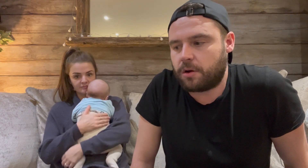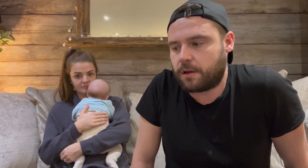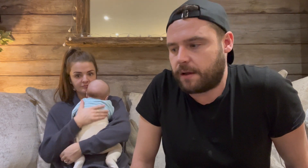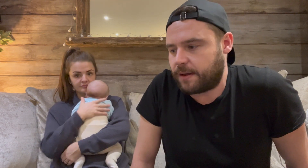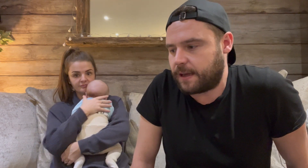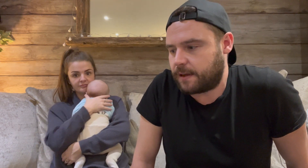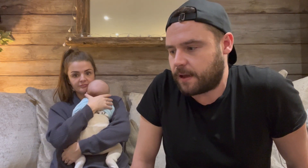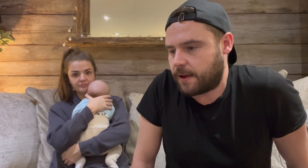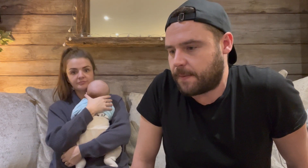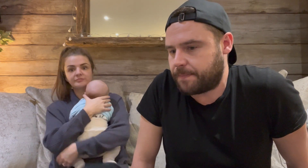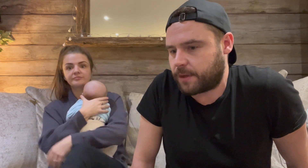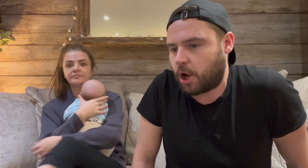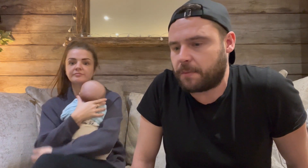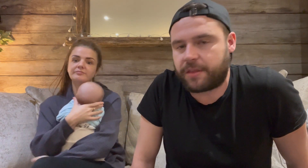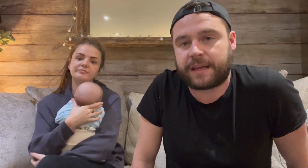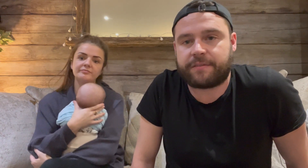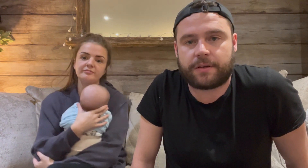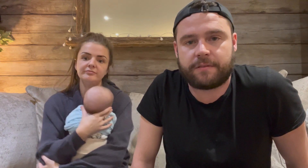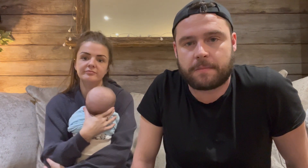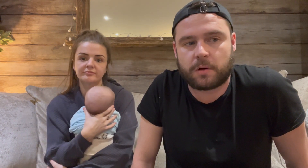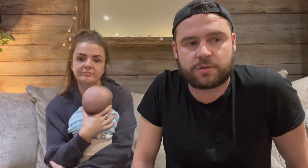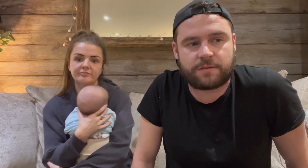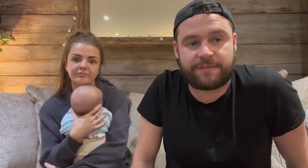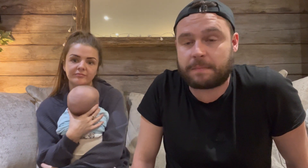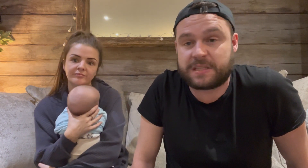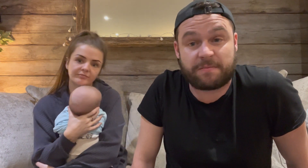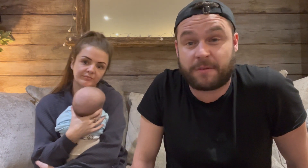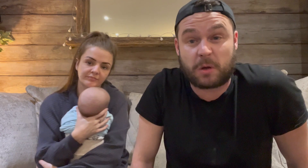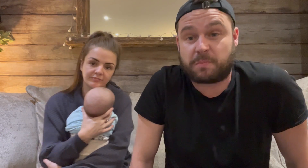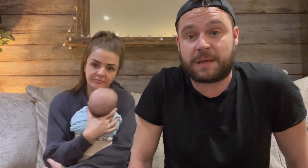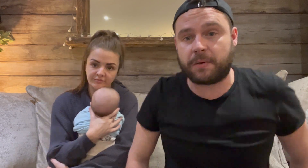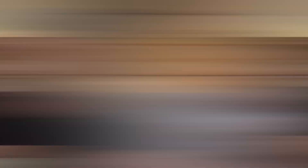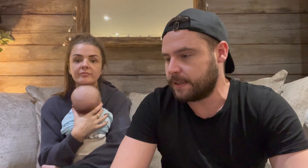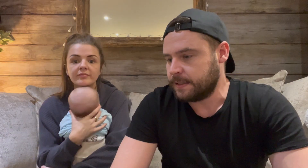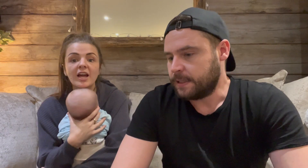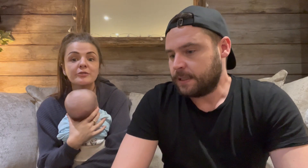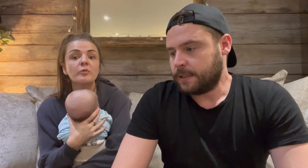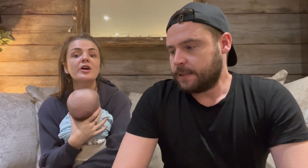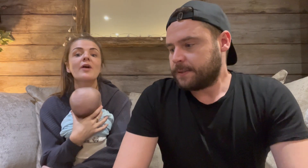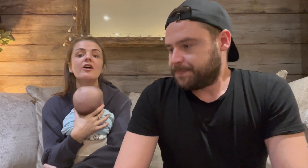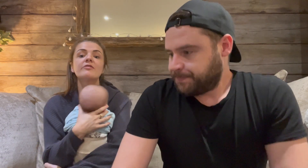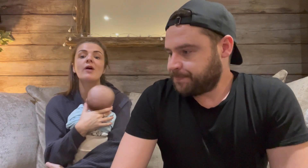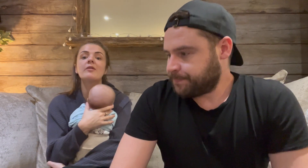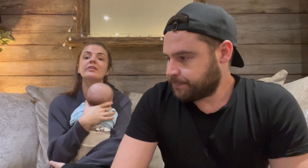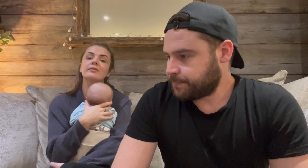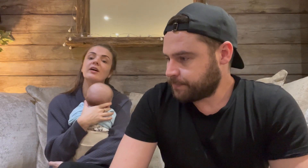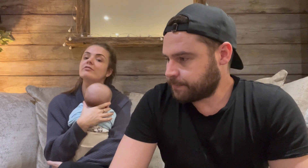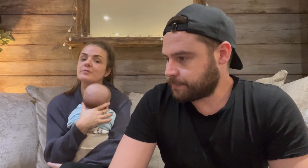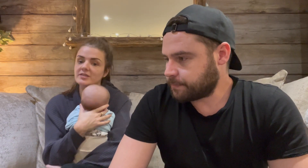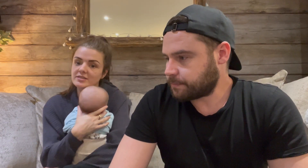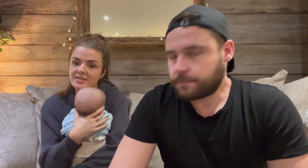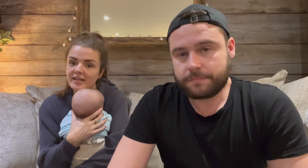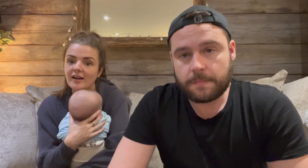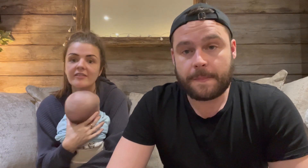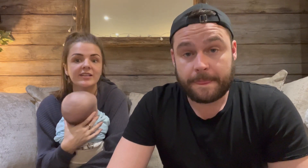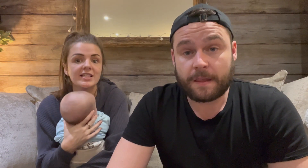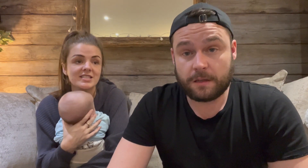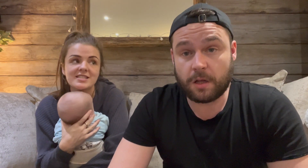of a common thing for most families and for most people. Yeah, because we were quite overwhelmed with the amount of responses Danny got in relation to how